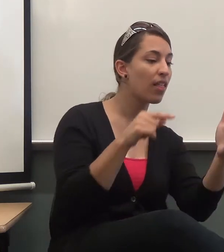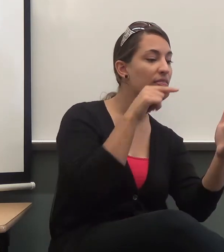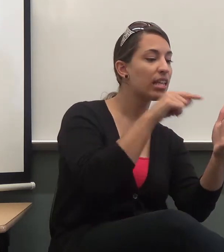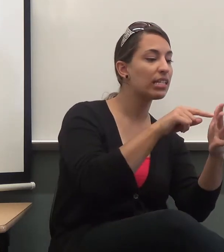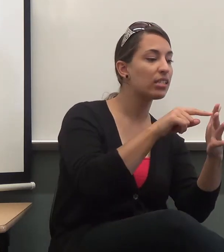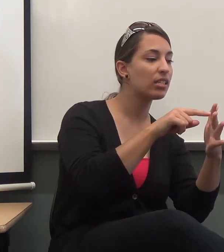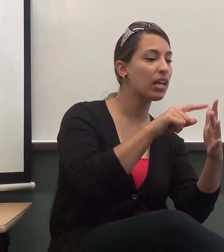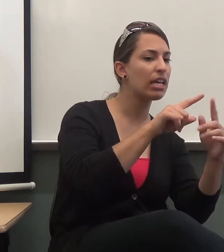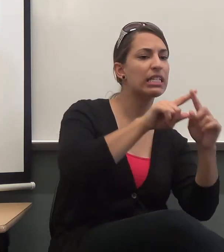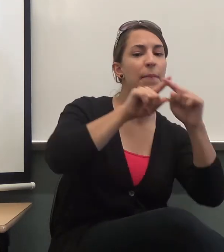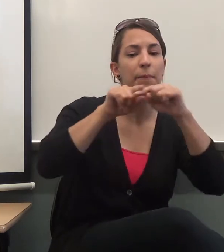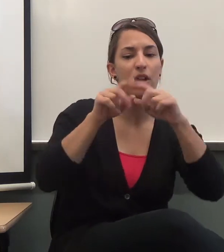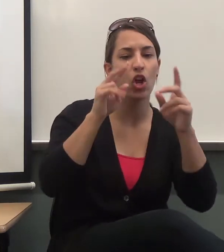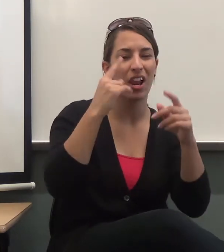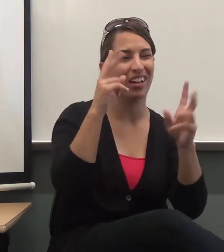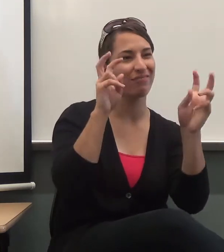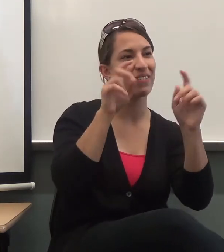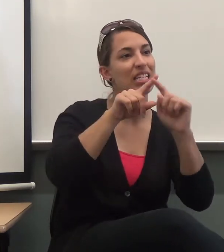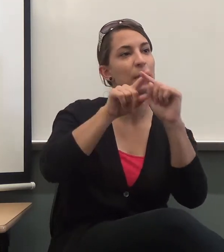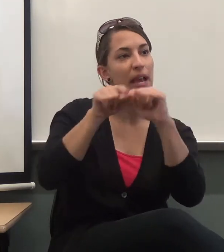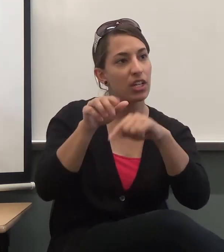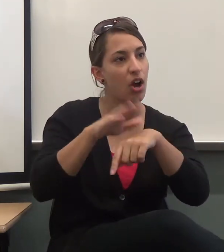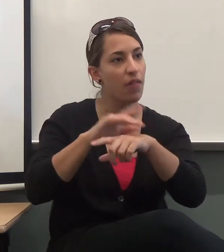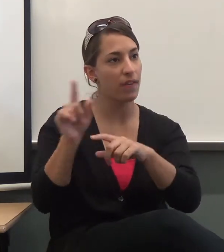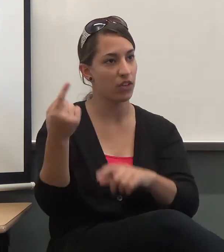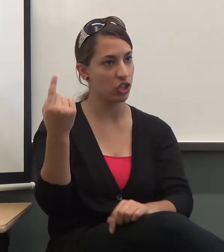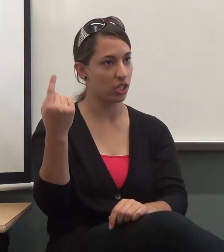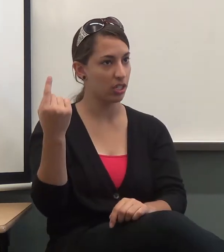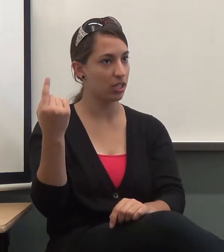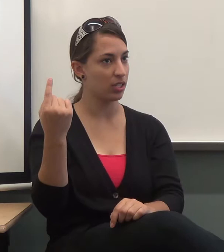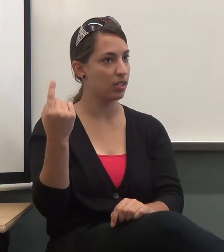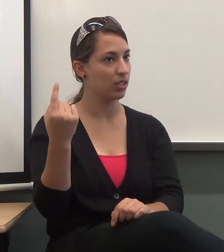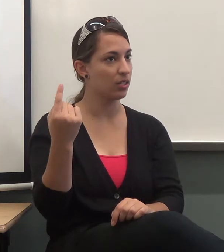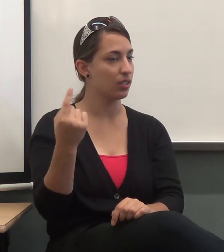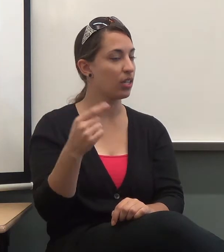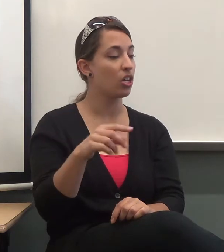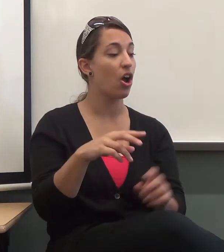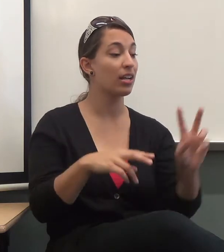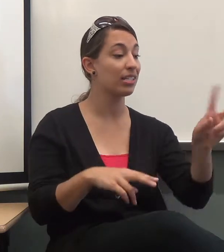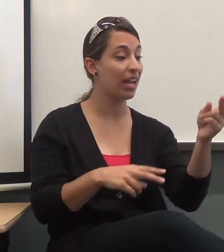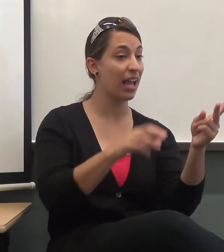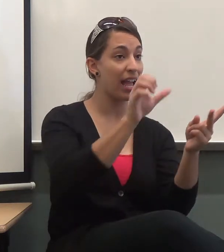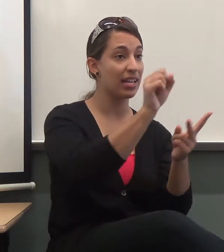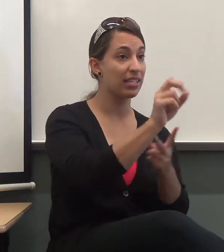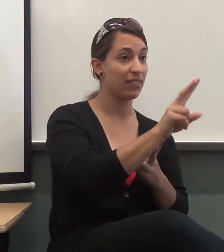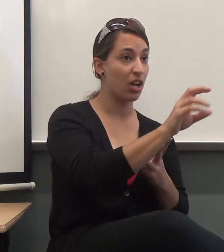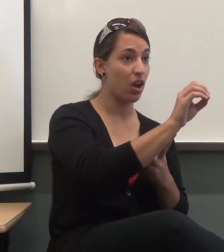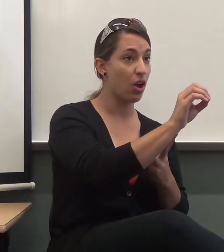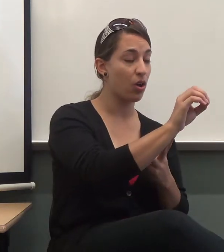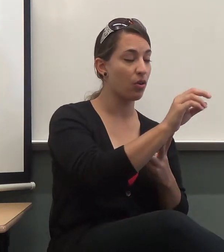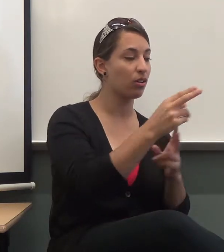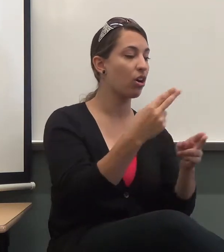So, our second SVO is called